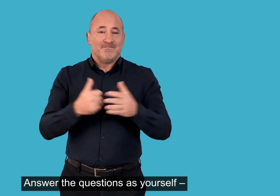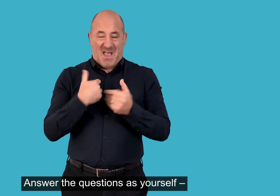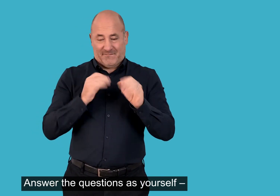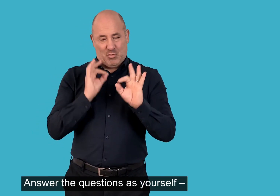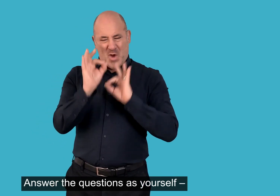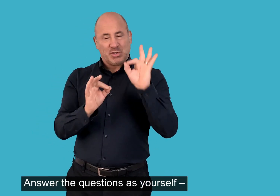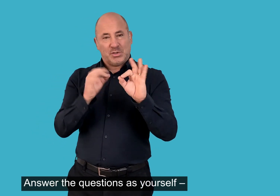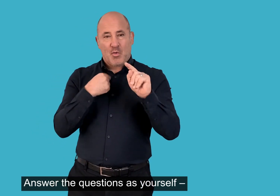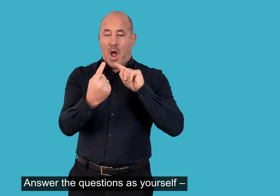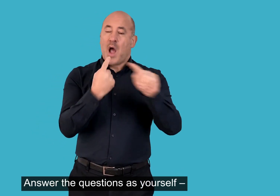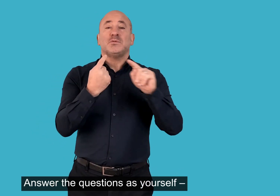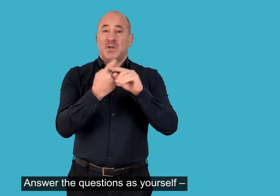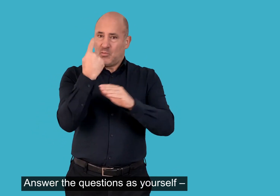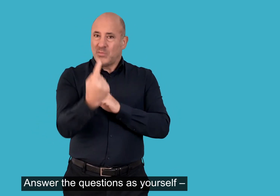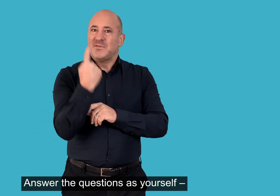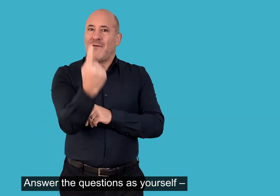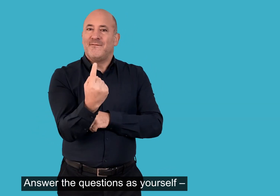Answer the questions as yourself.